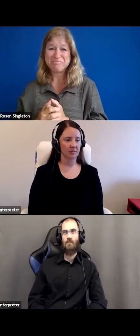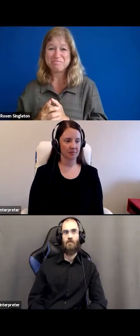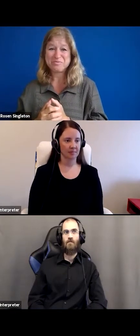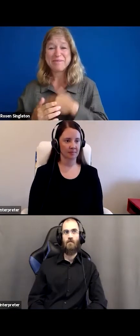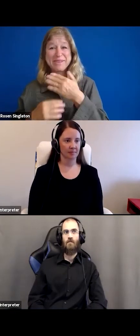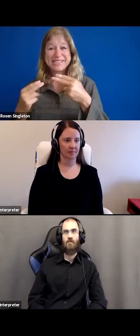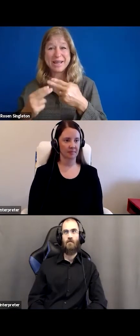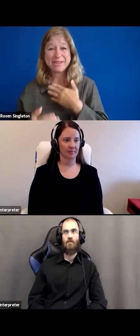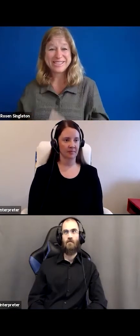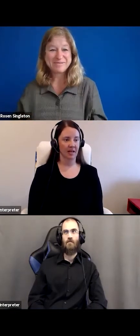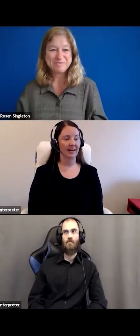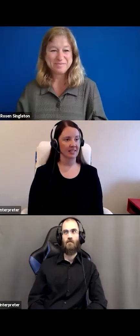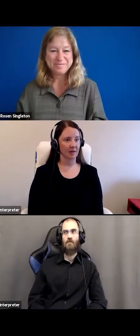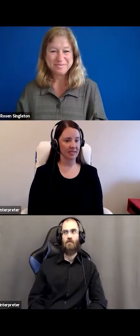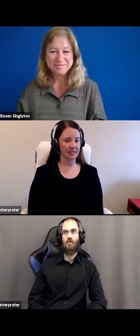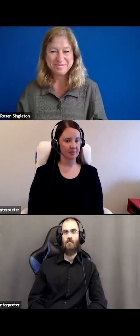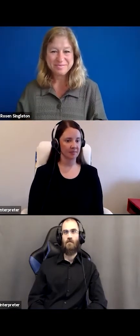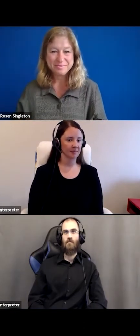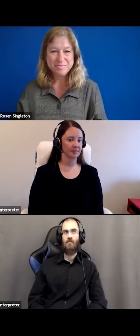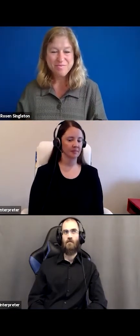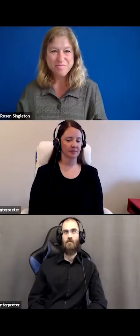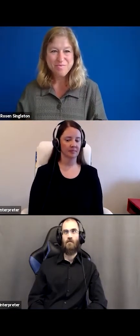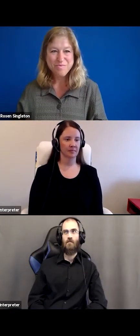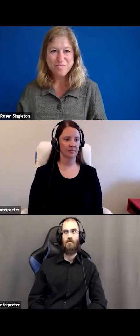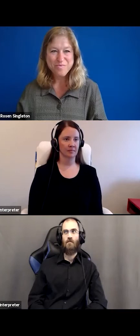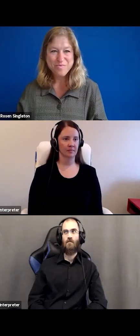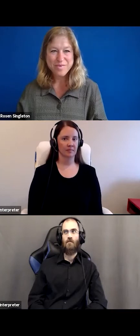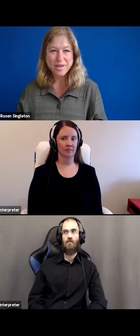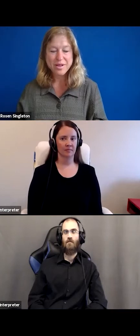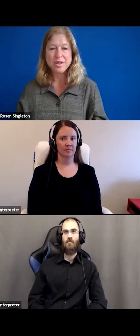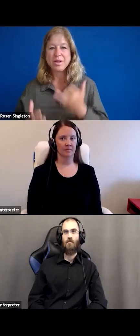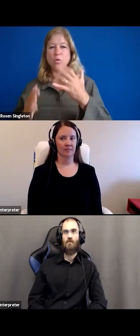rules. Next slide, please.